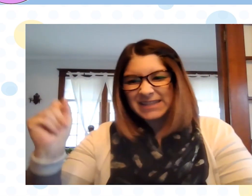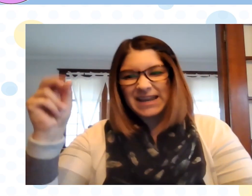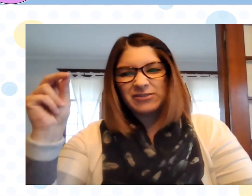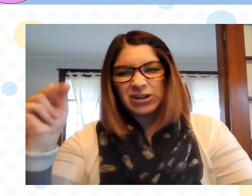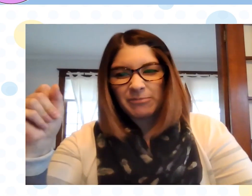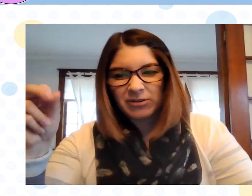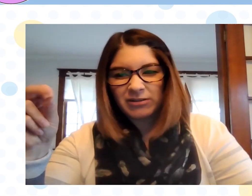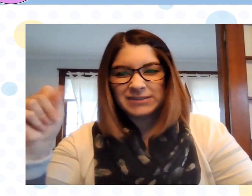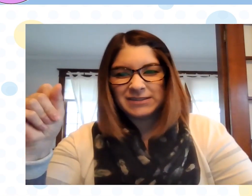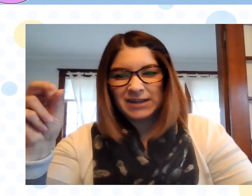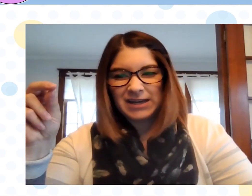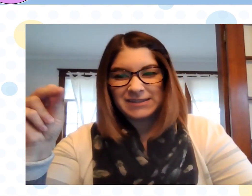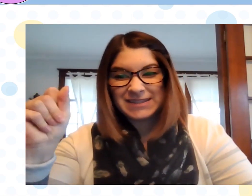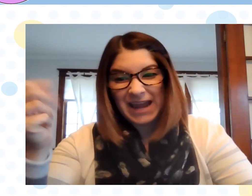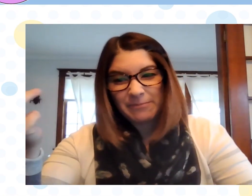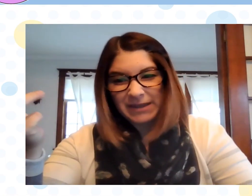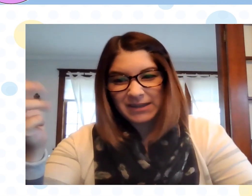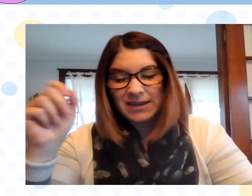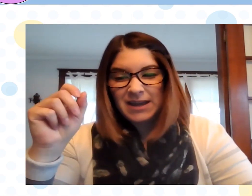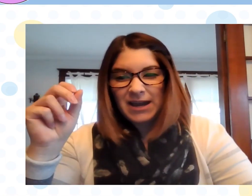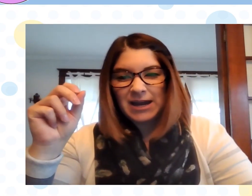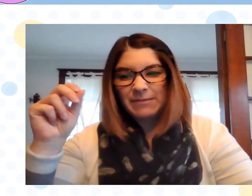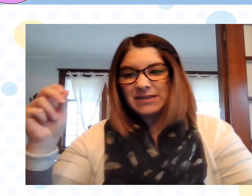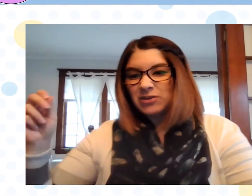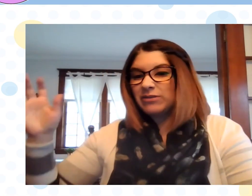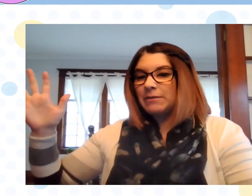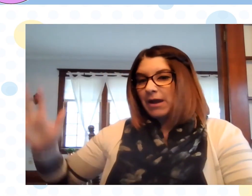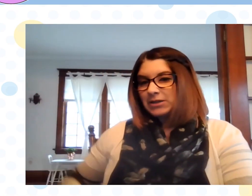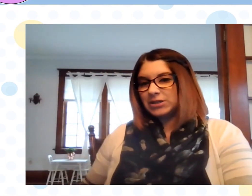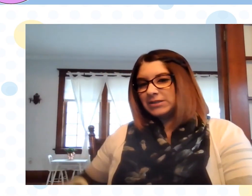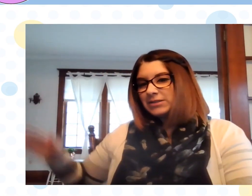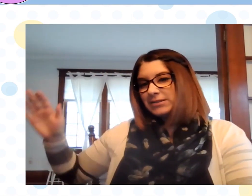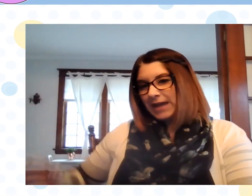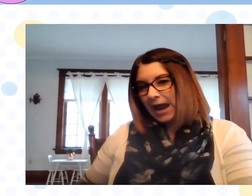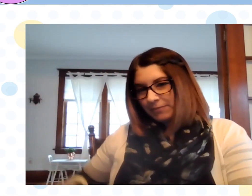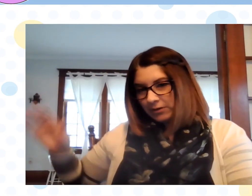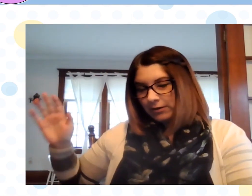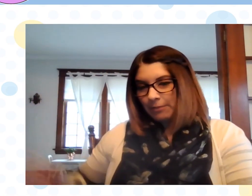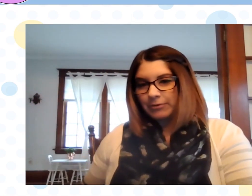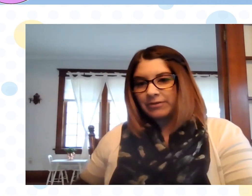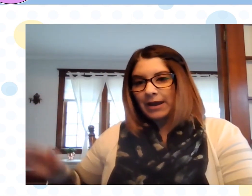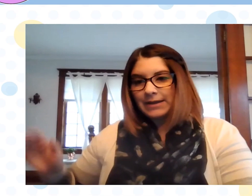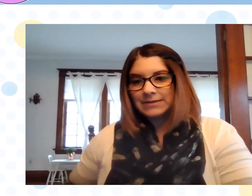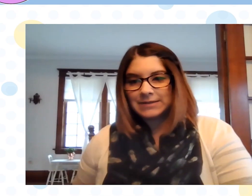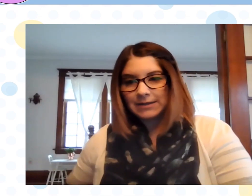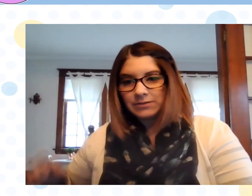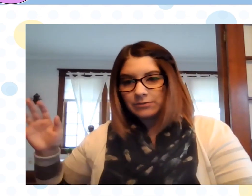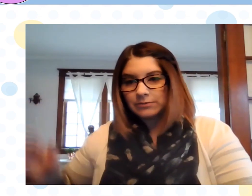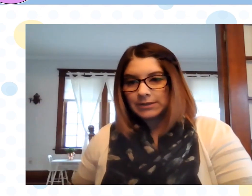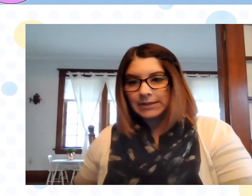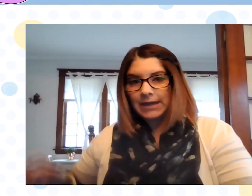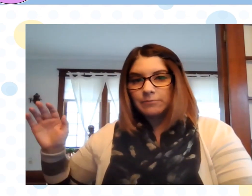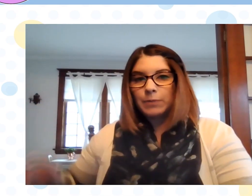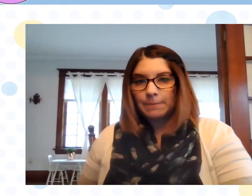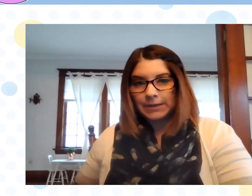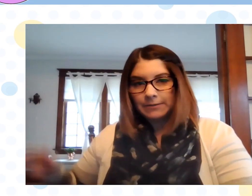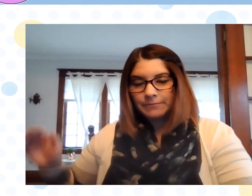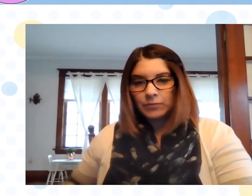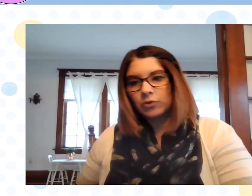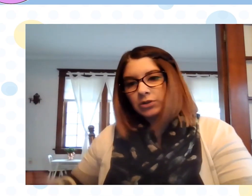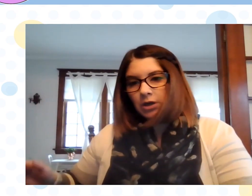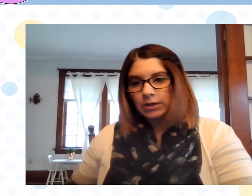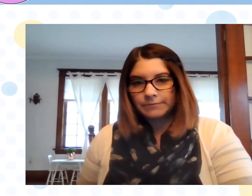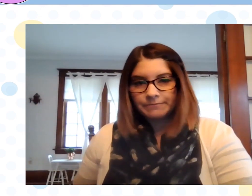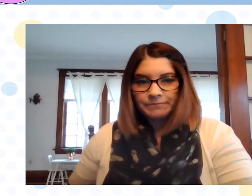kids have trouble snapping, and so they might just tap their upper thigh instead to indicate puppy